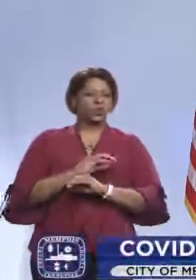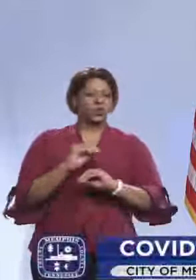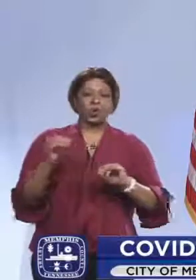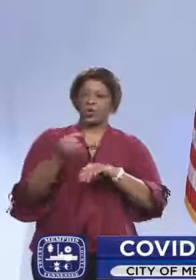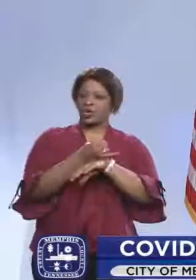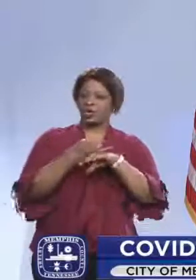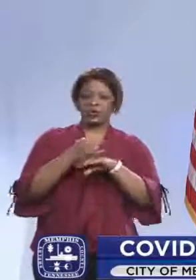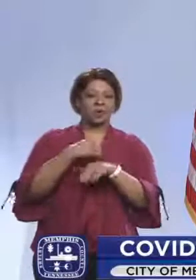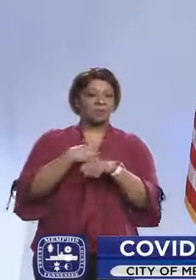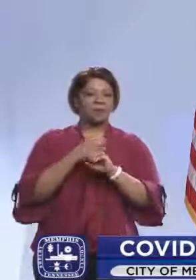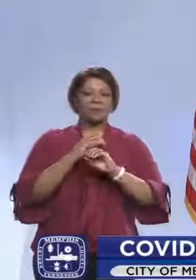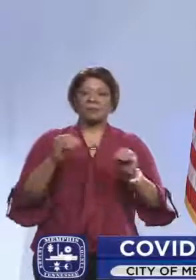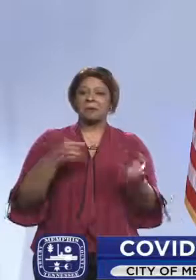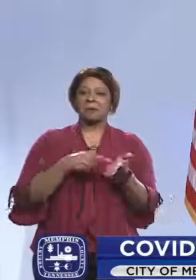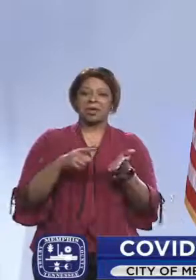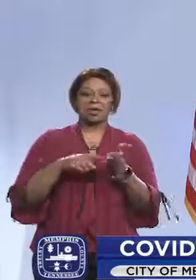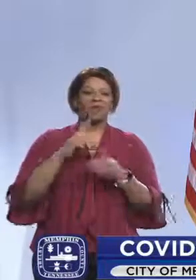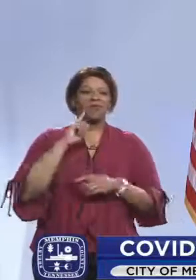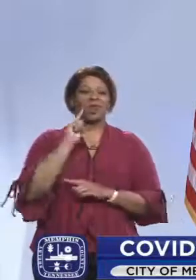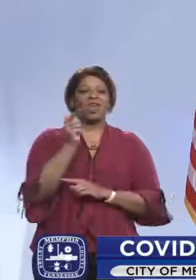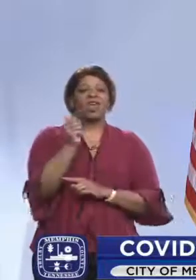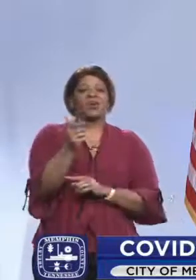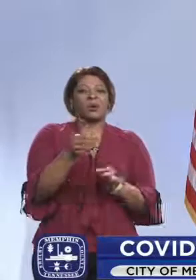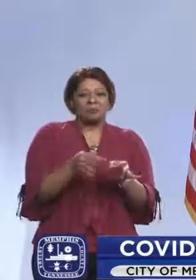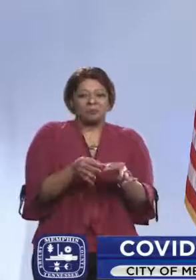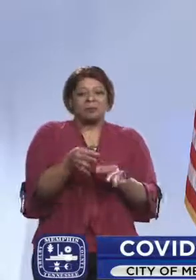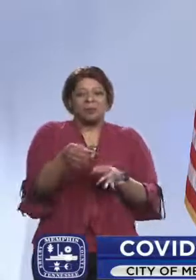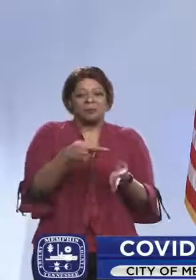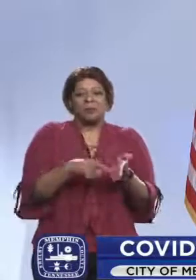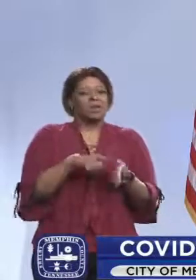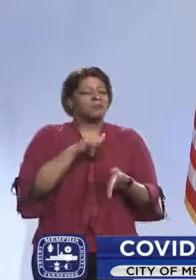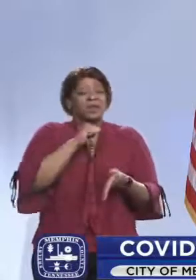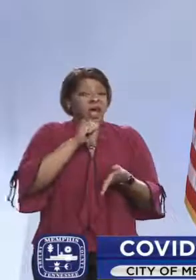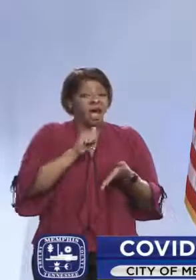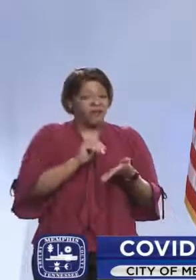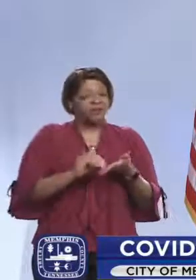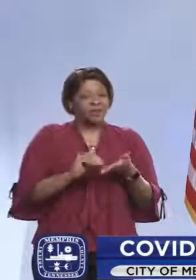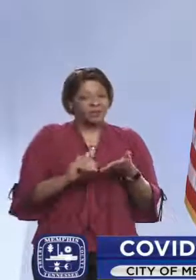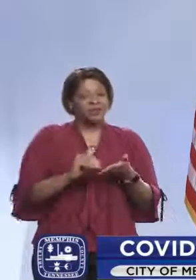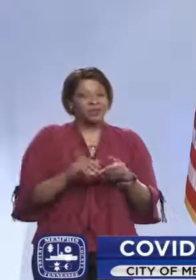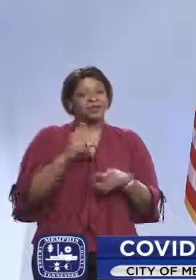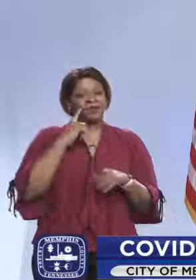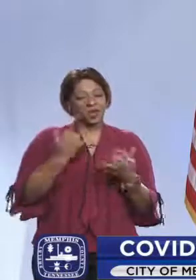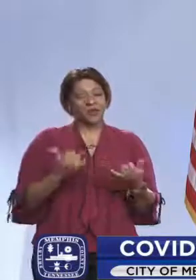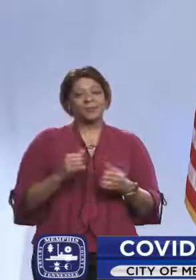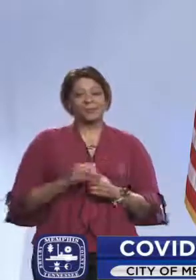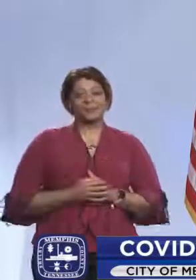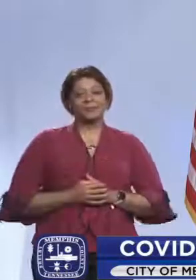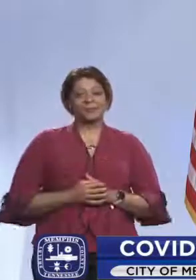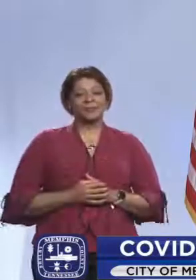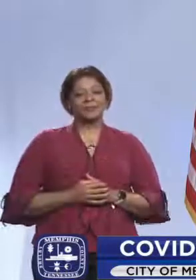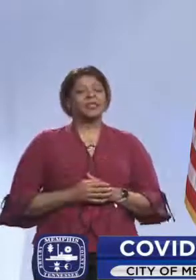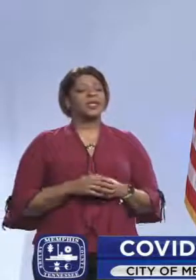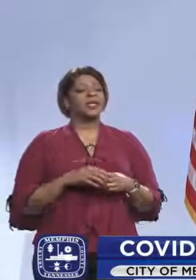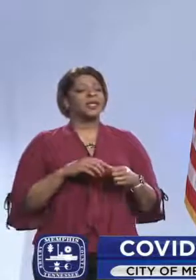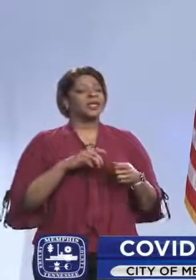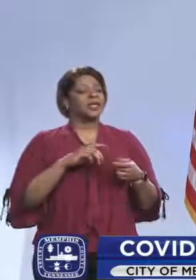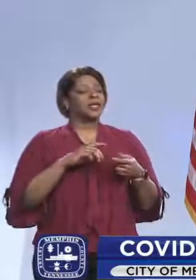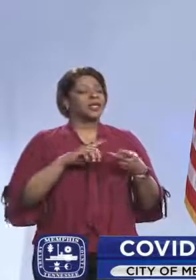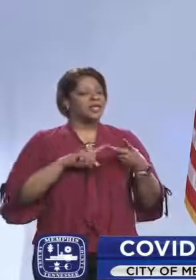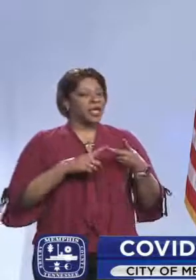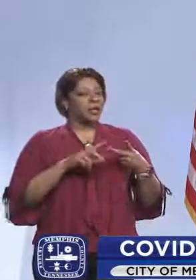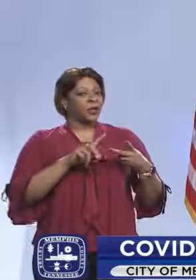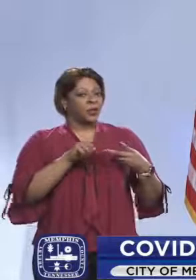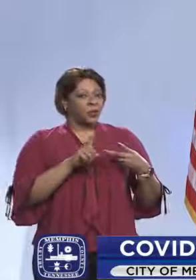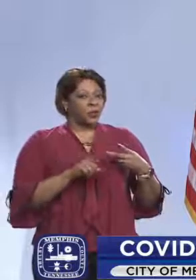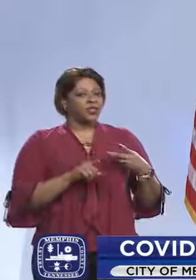interest. They don't have to make any payments for some period of time. They are not forgivable, at least at this time. And then